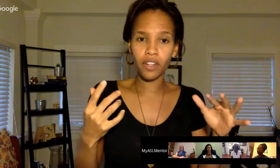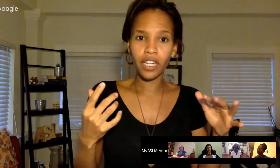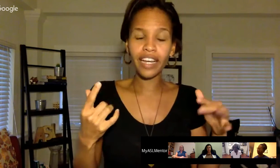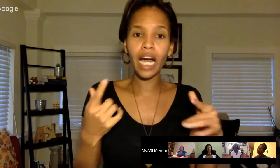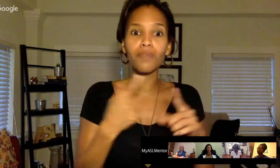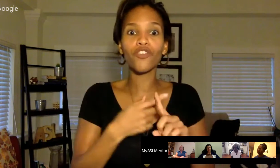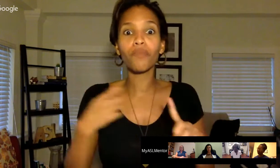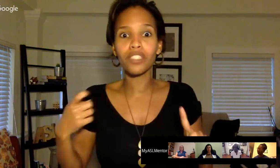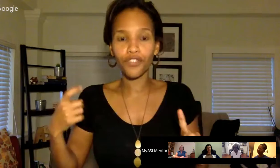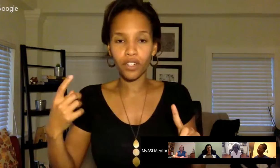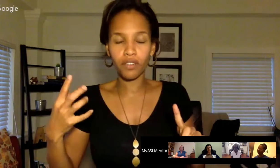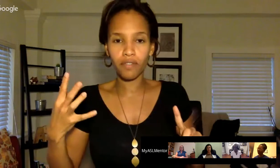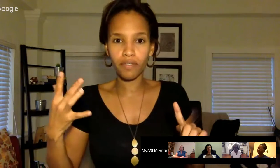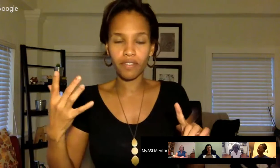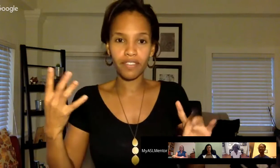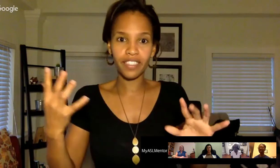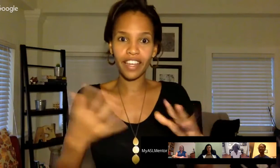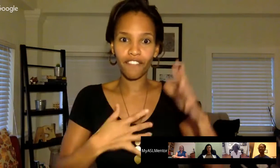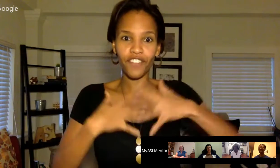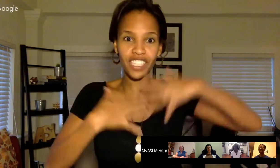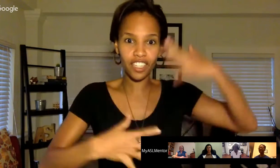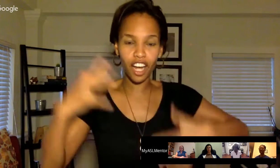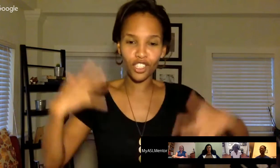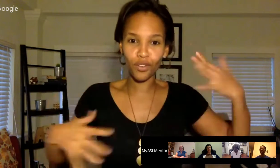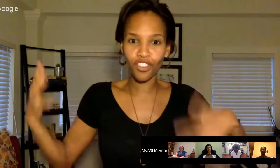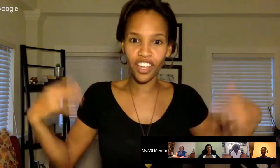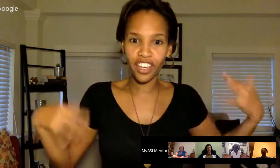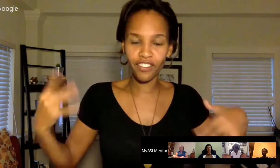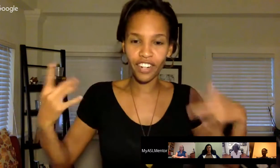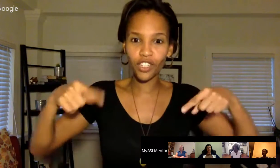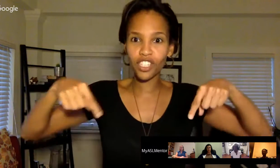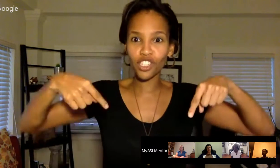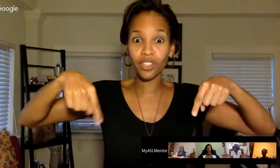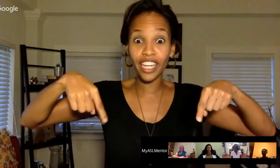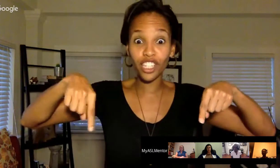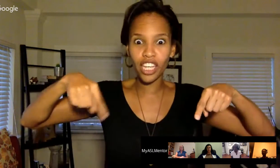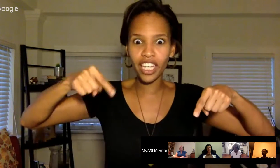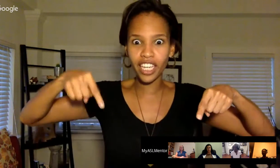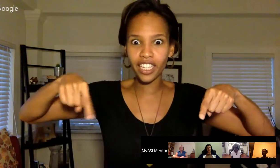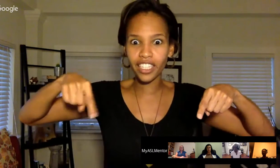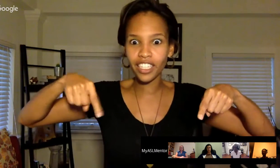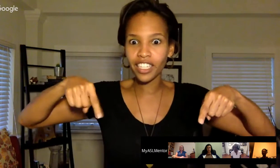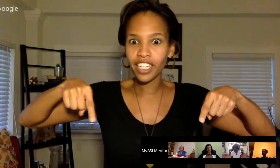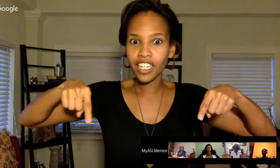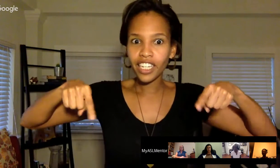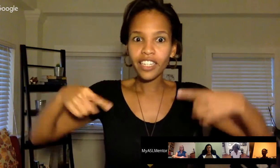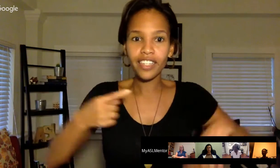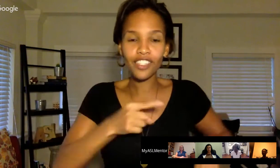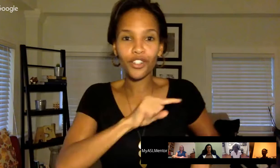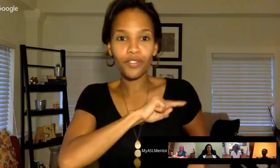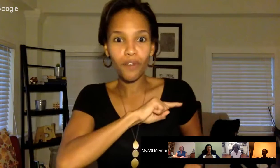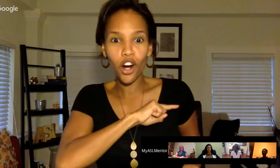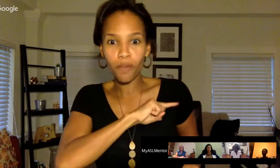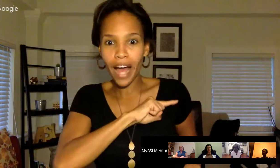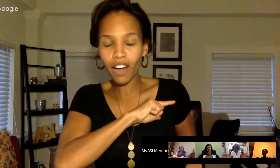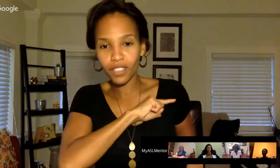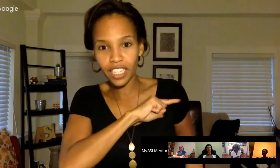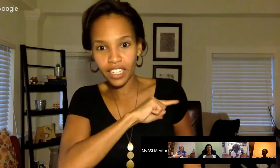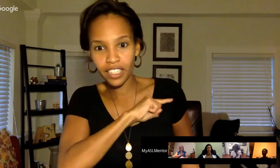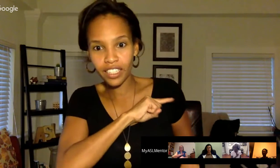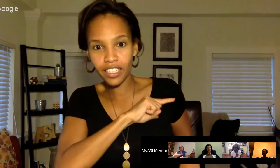different, it comes from a different like physiological thing, right? So this is your leg shaking, this is your